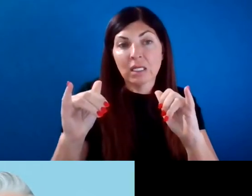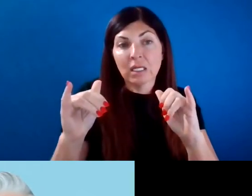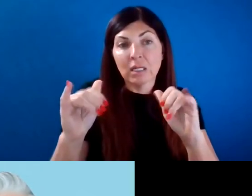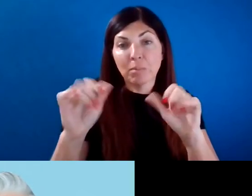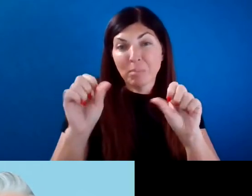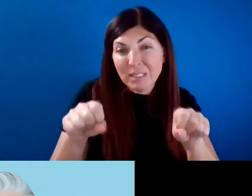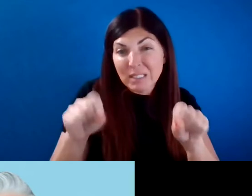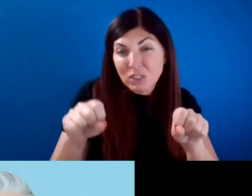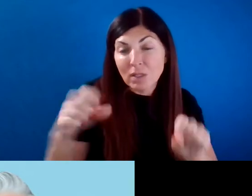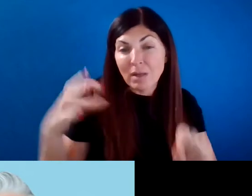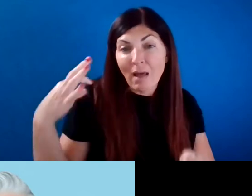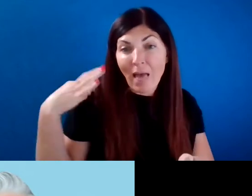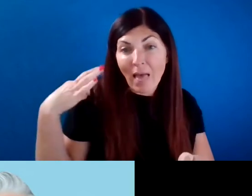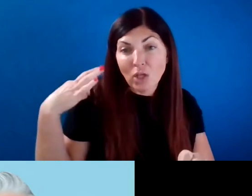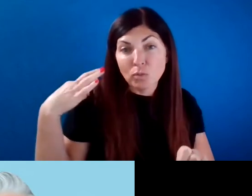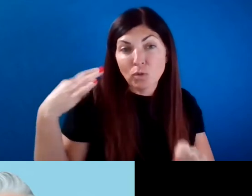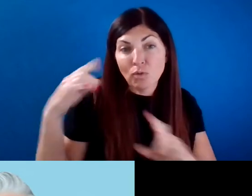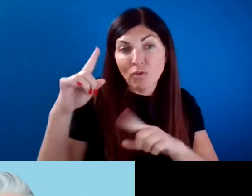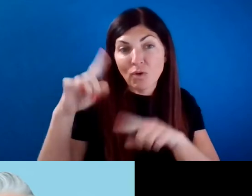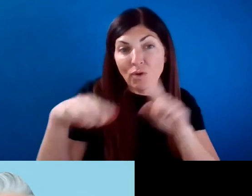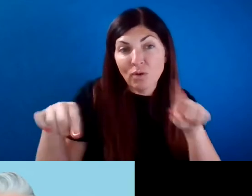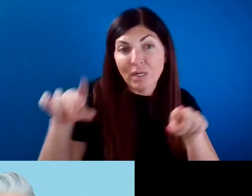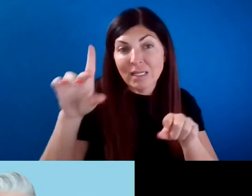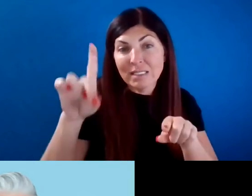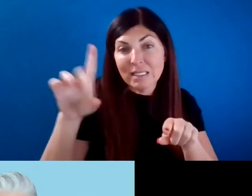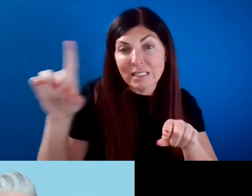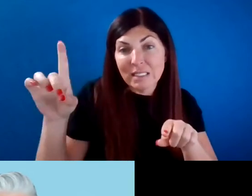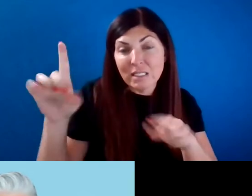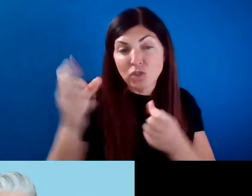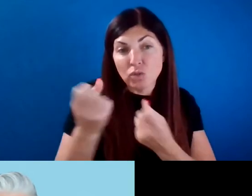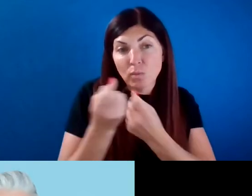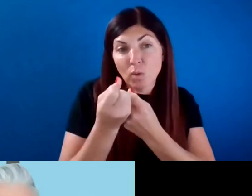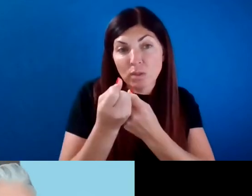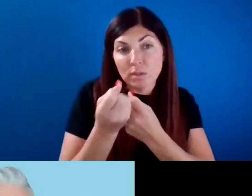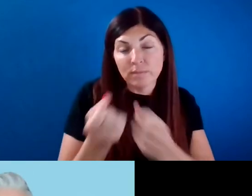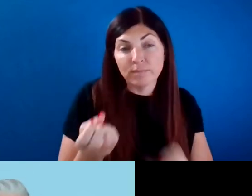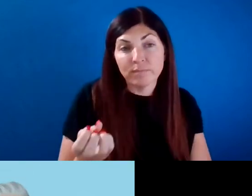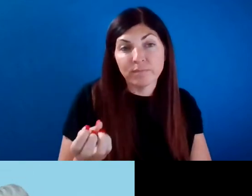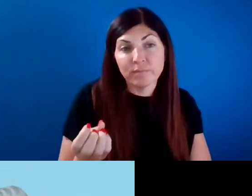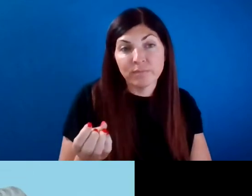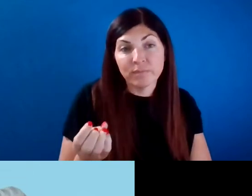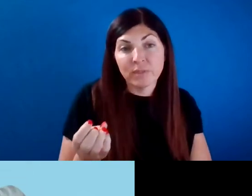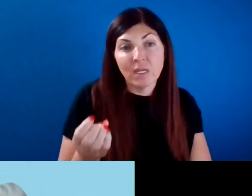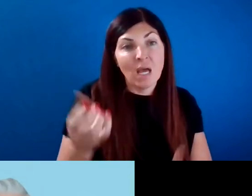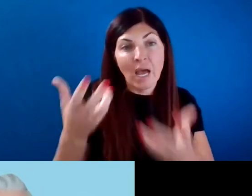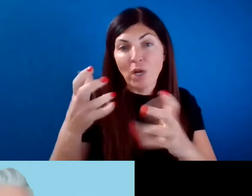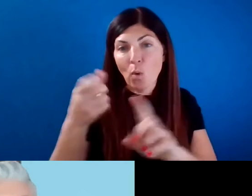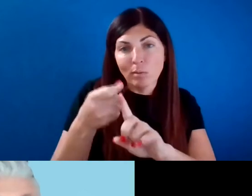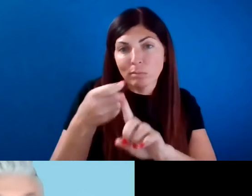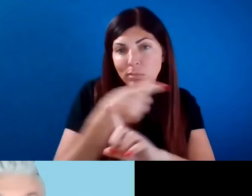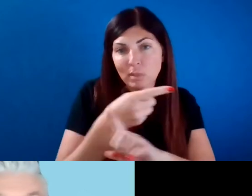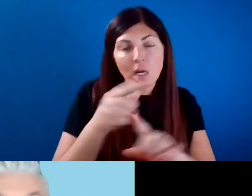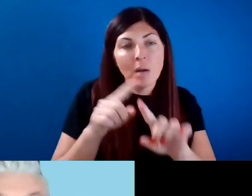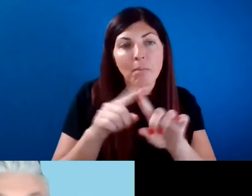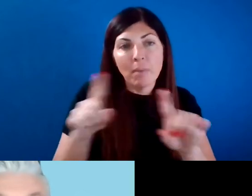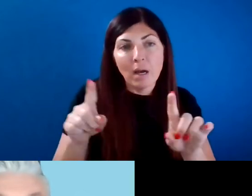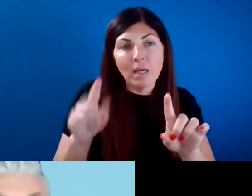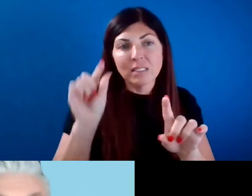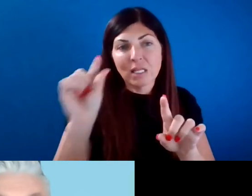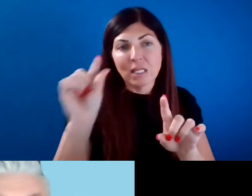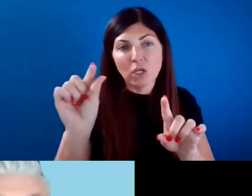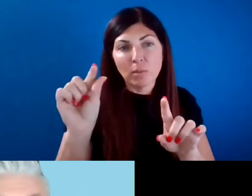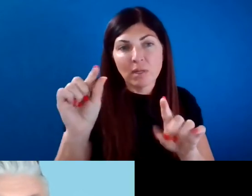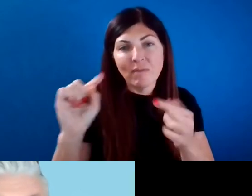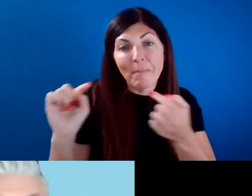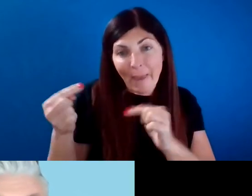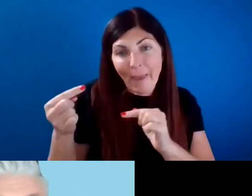be eligible for various DD supports. I don't want to go off on a soapbox, but it's a little bit of a